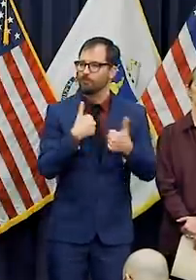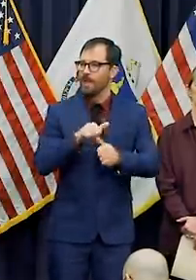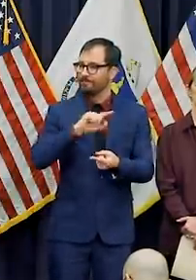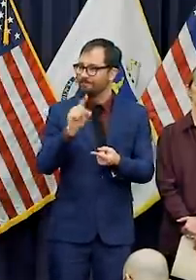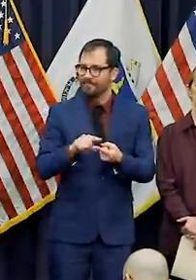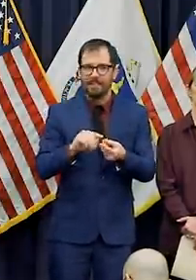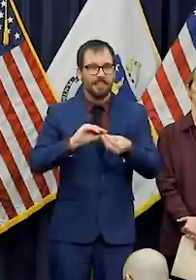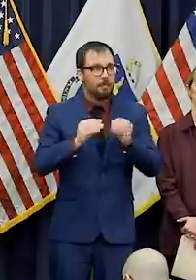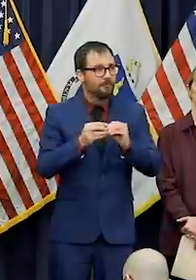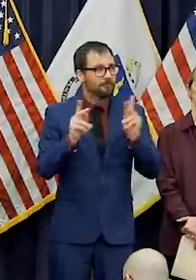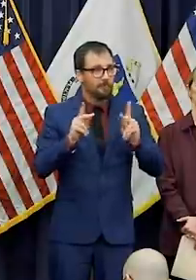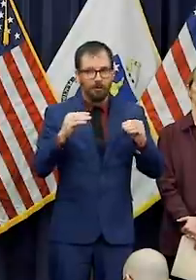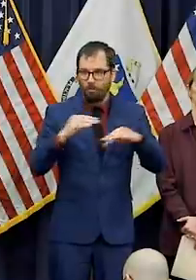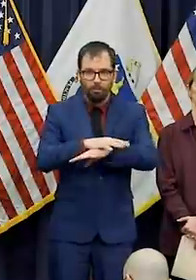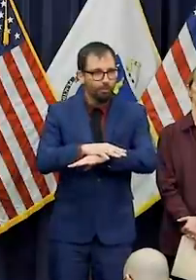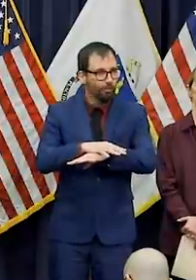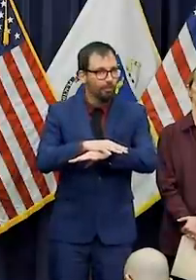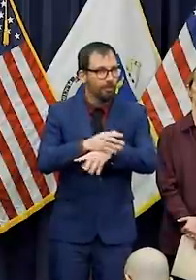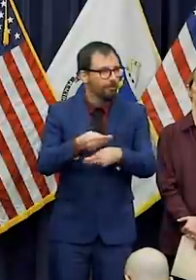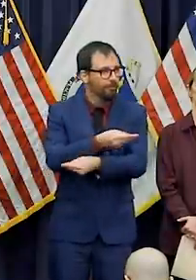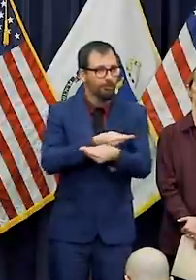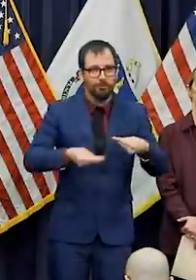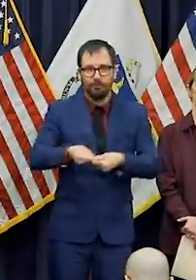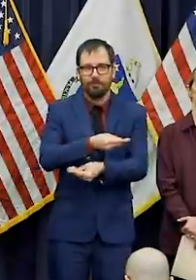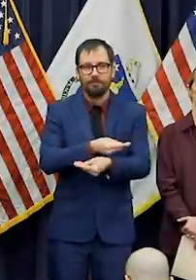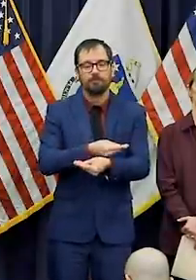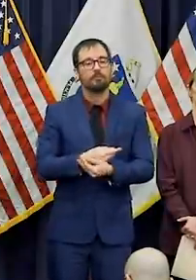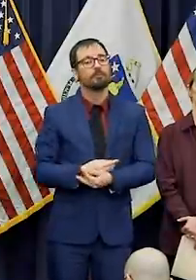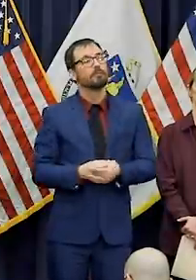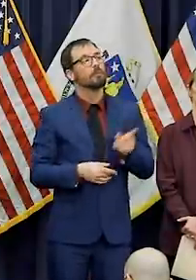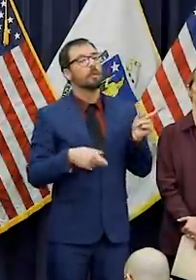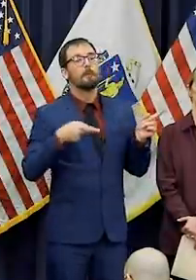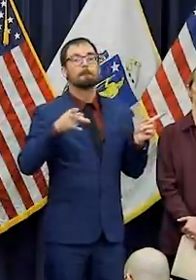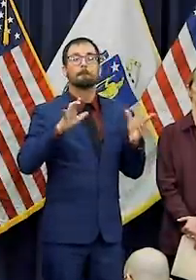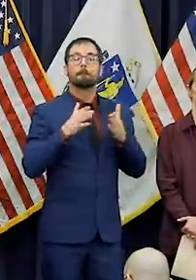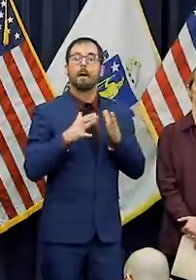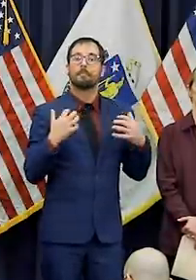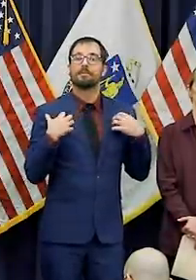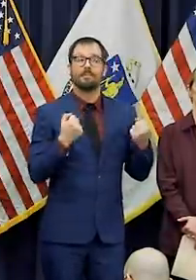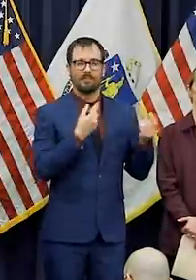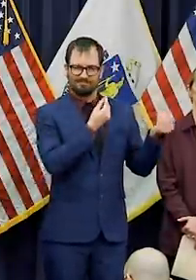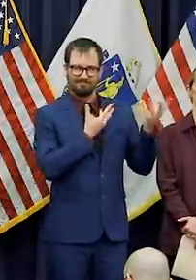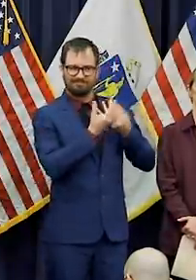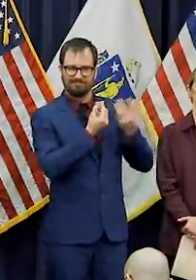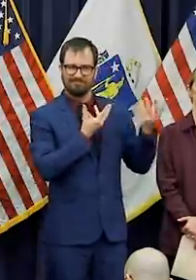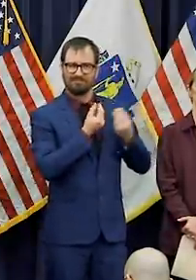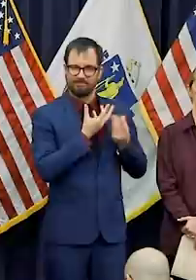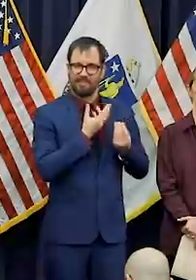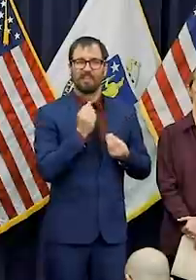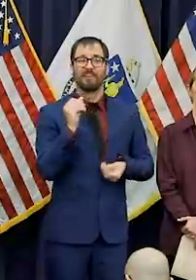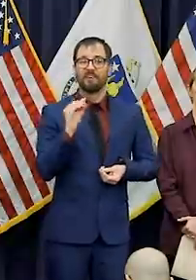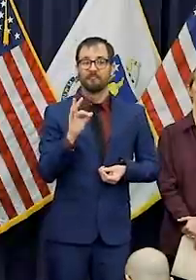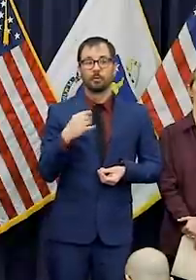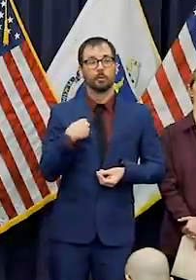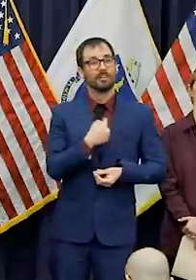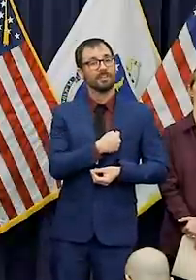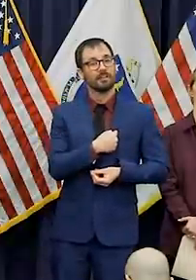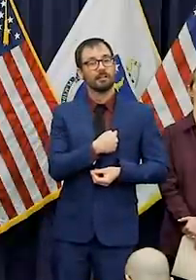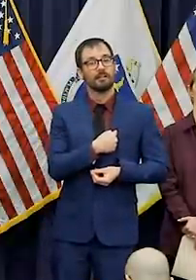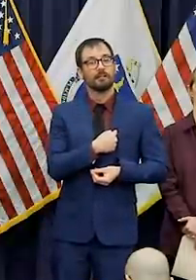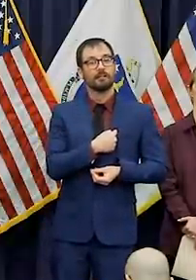Our public health officials have made clear COVID-19 will feel like the flu for the vast majority of the people who get